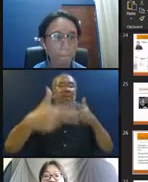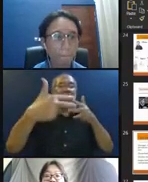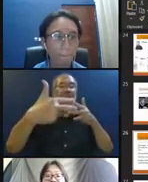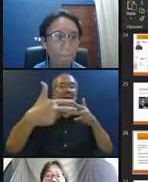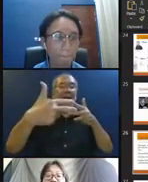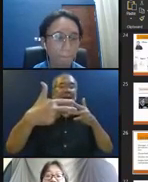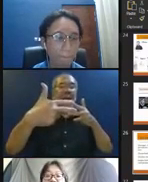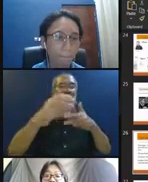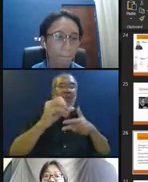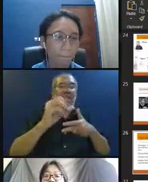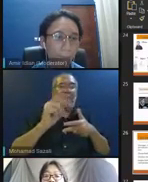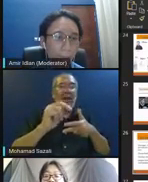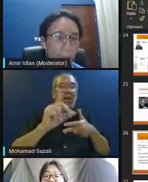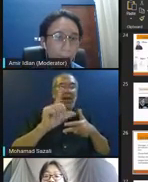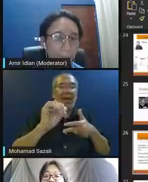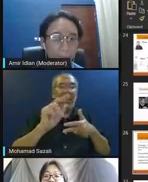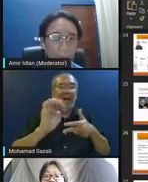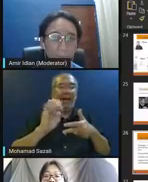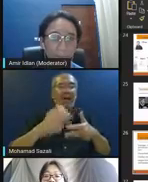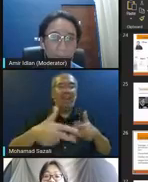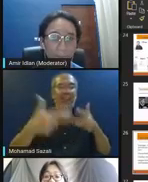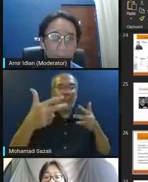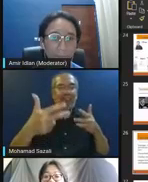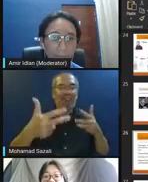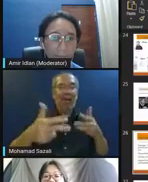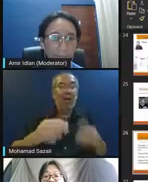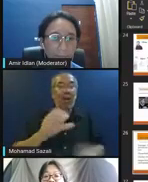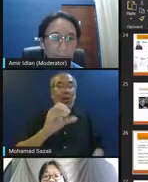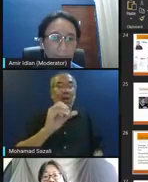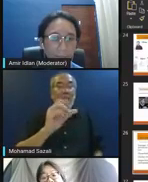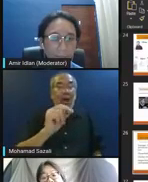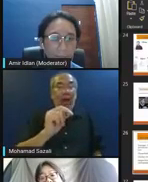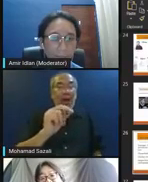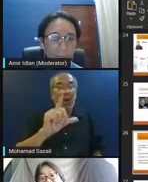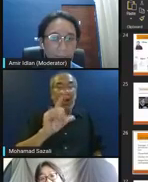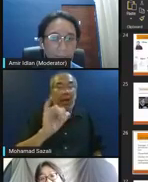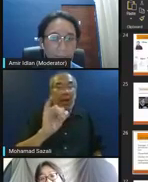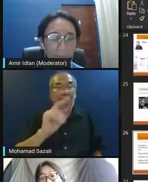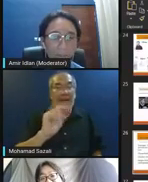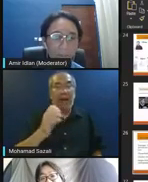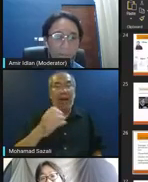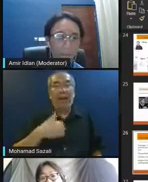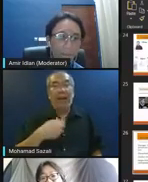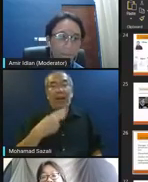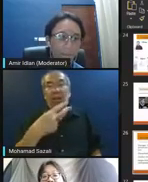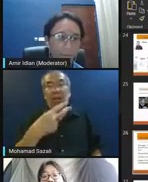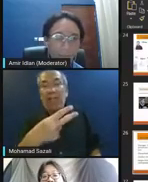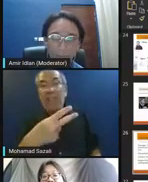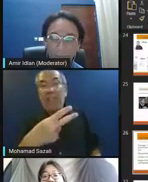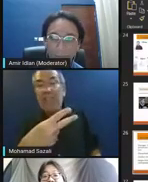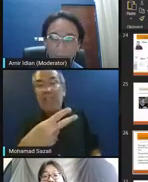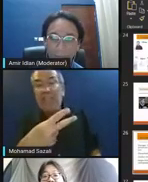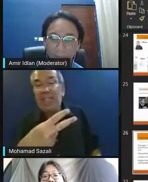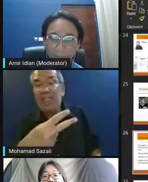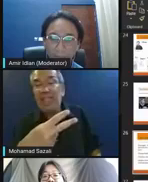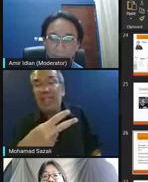but because of the COVID time, we are unable to provide a physical class. But we do have online classes if you want.